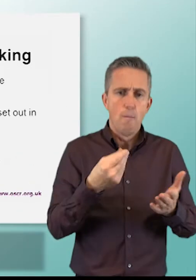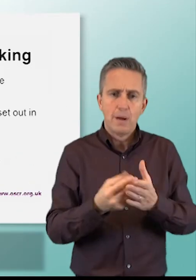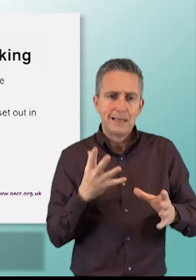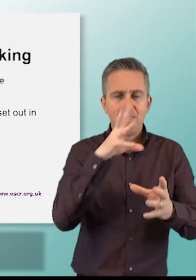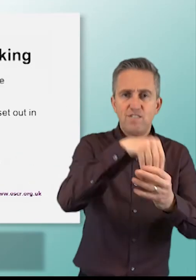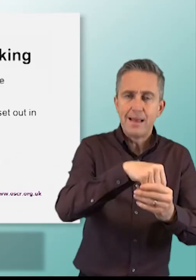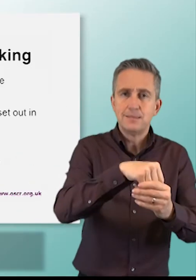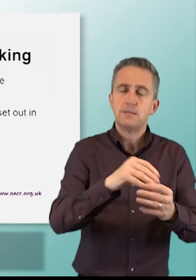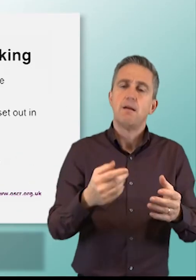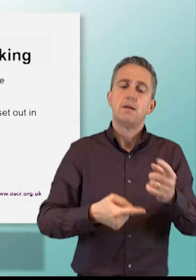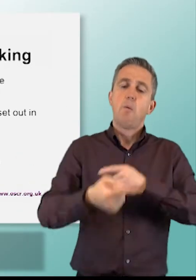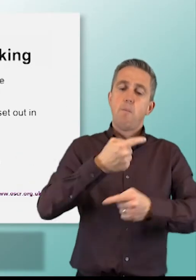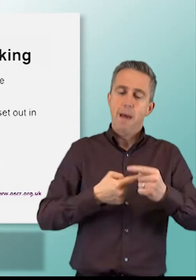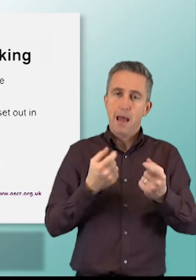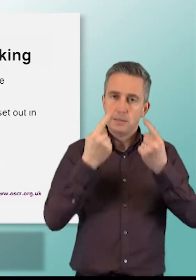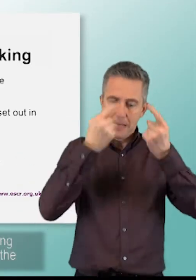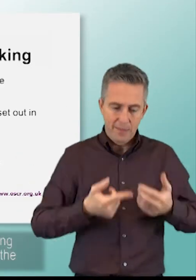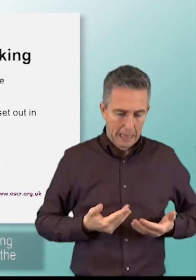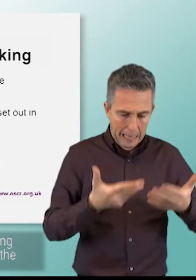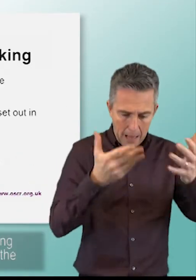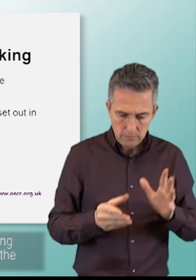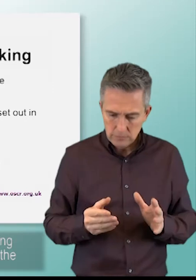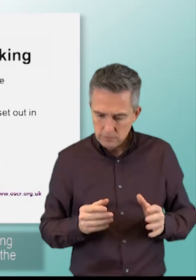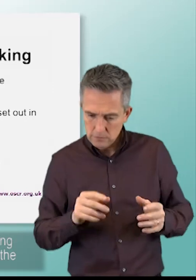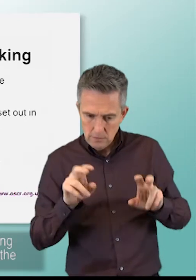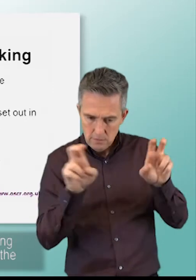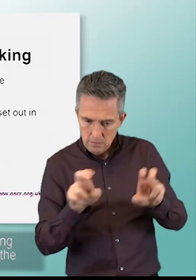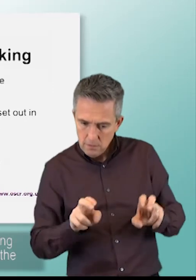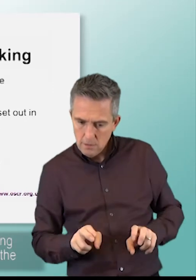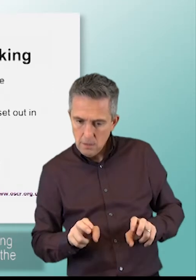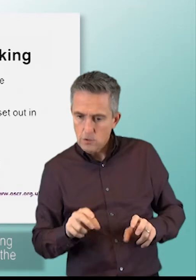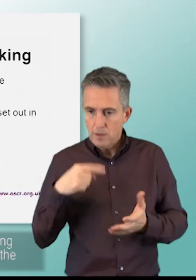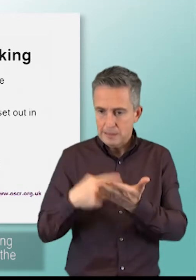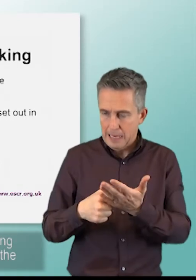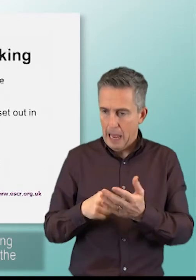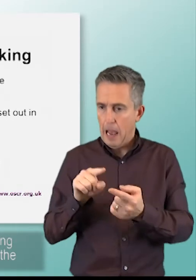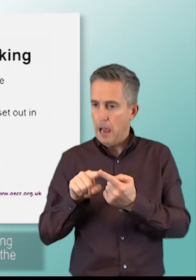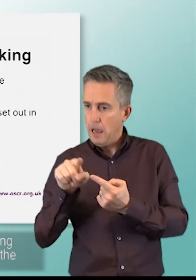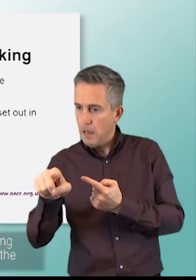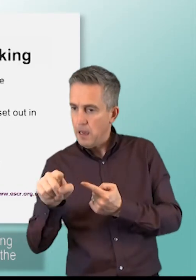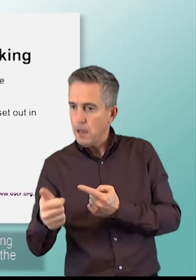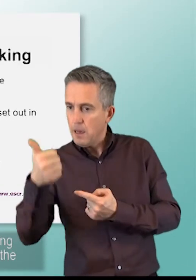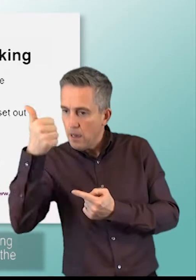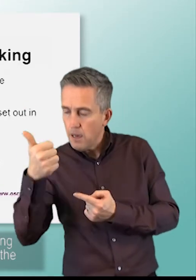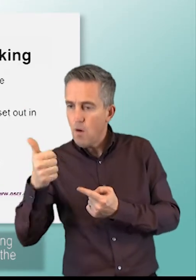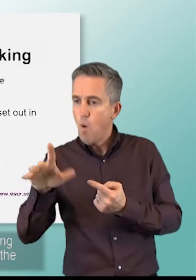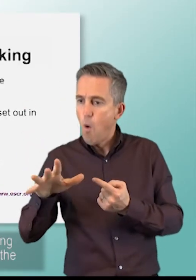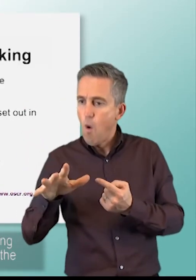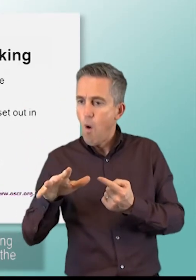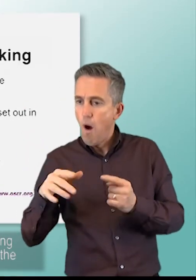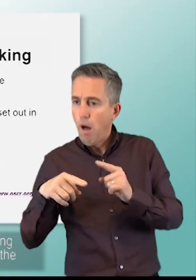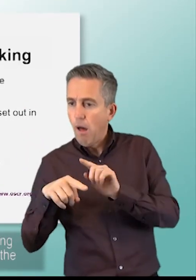maybe how to invest the charity's money. They need to understand the implications of making certain key choices, and they